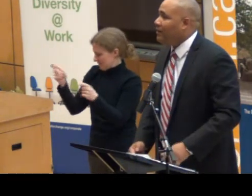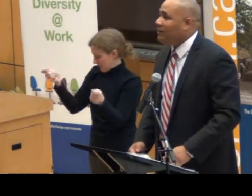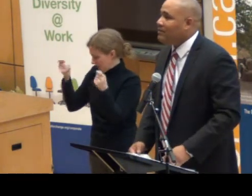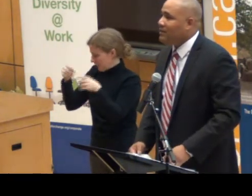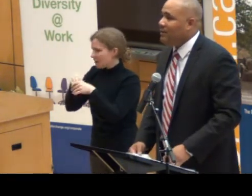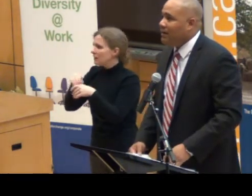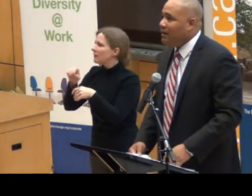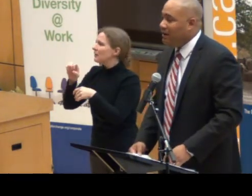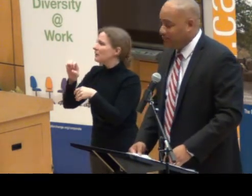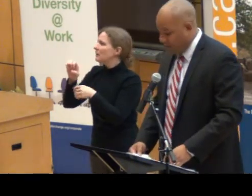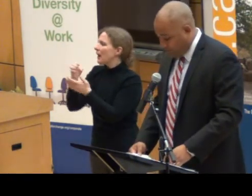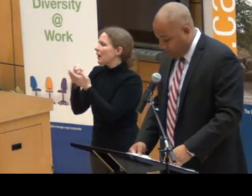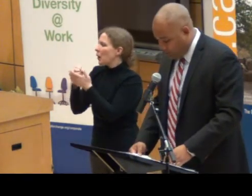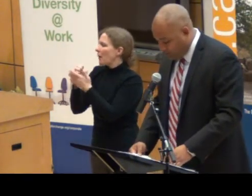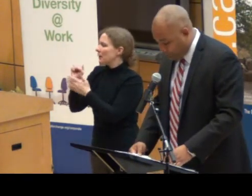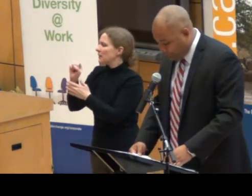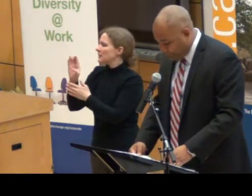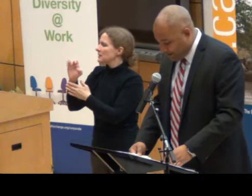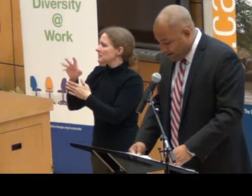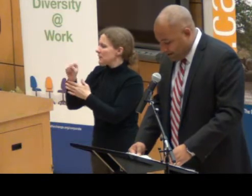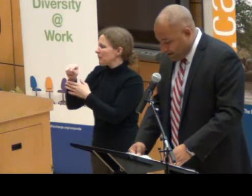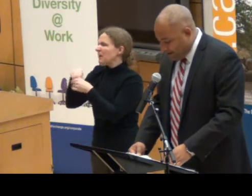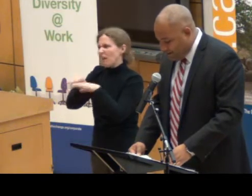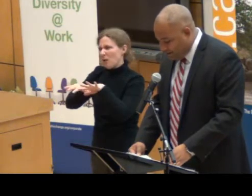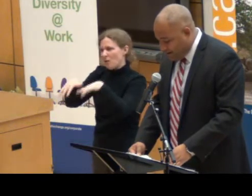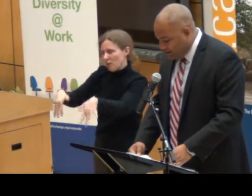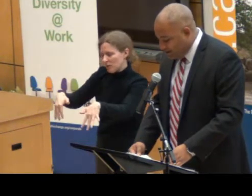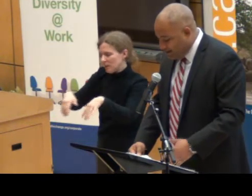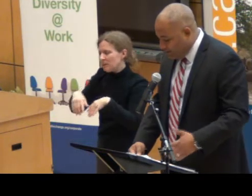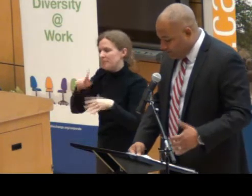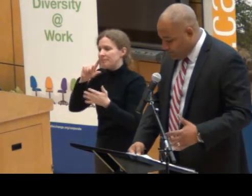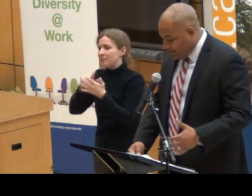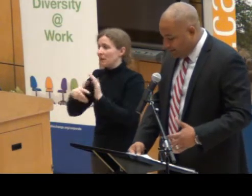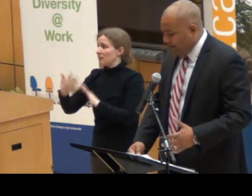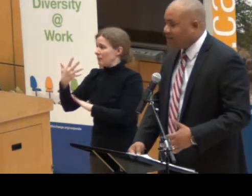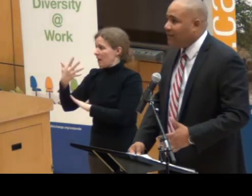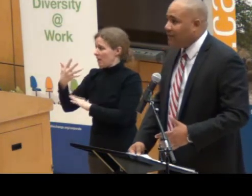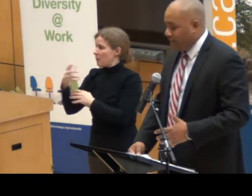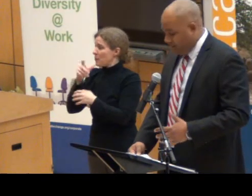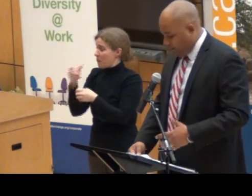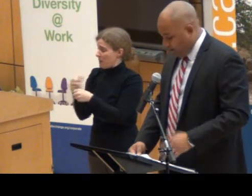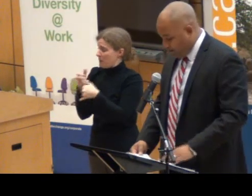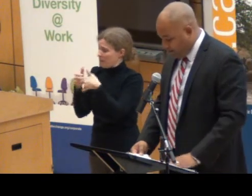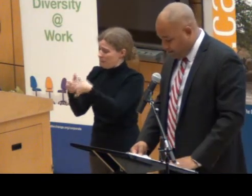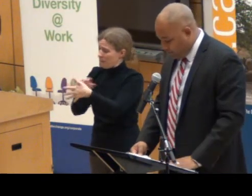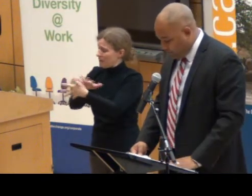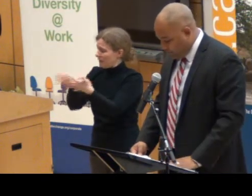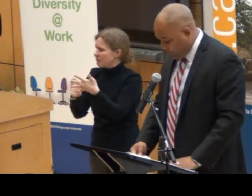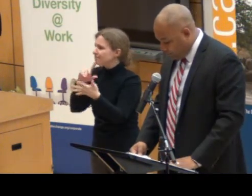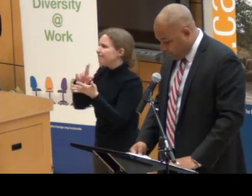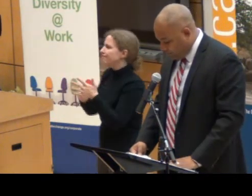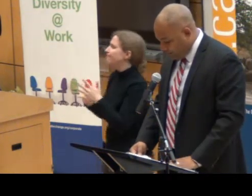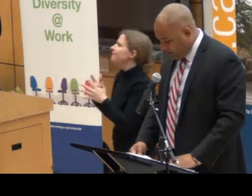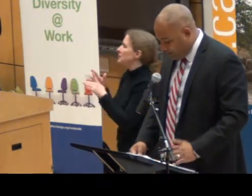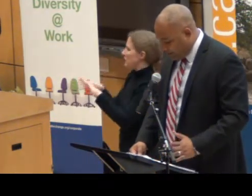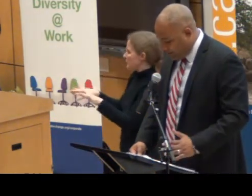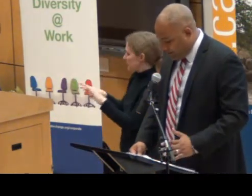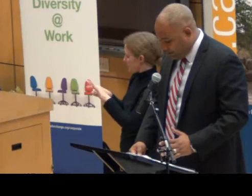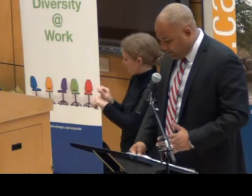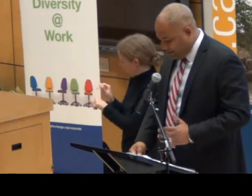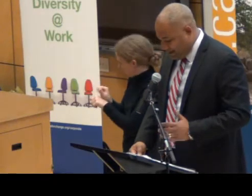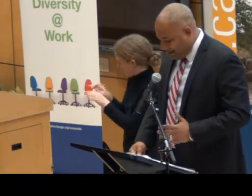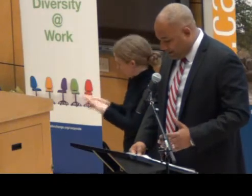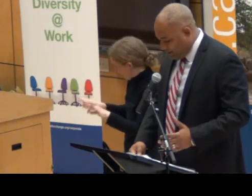the Economic Summit in Niagara Falls. And these outstanding winners recognize the benefits of hiring a diverse workforce, their